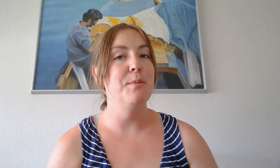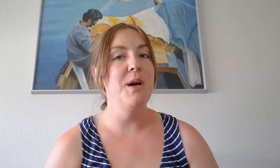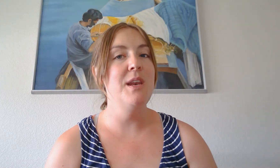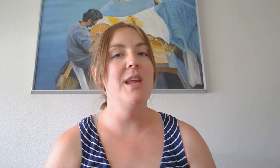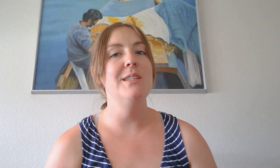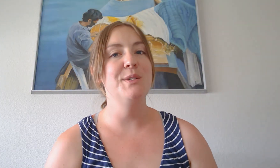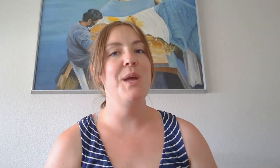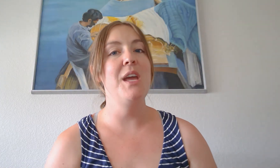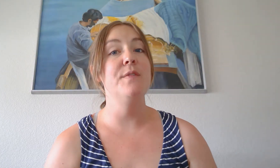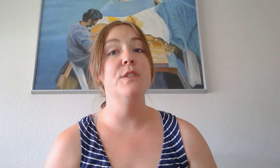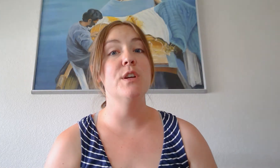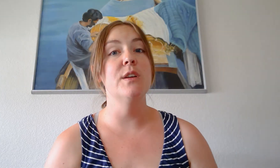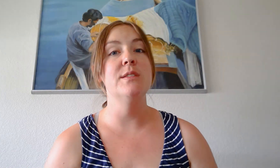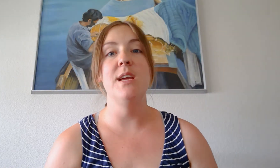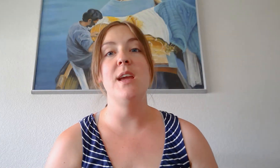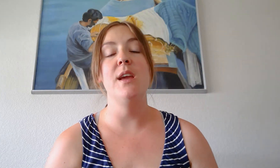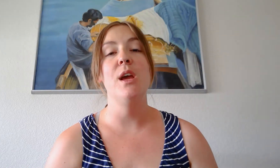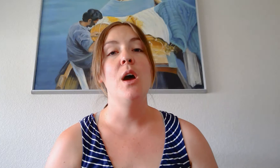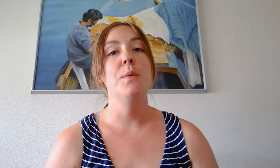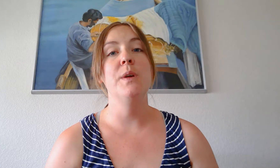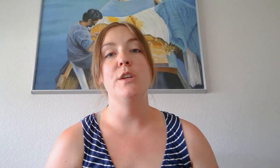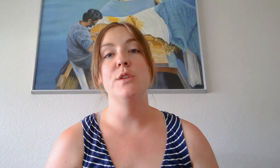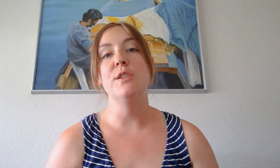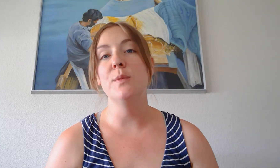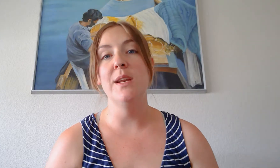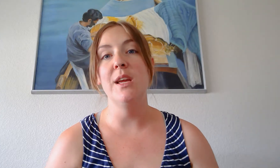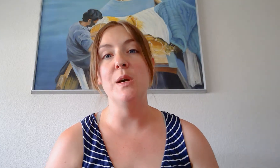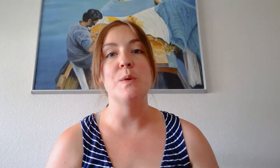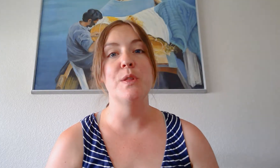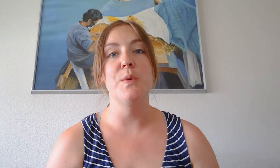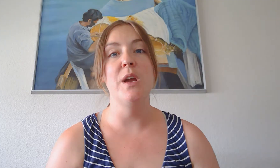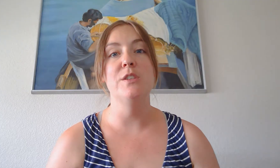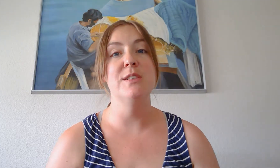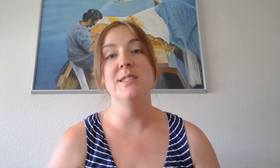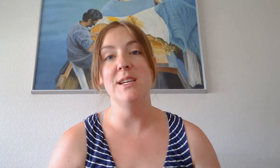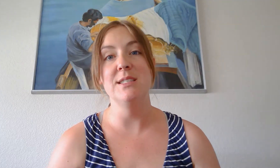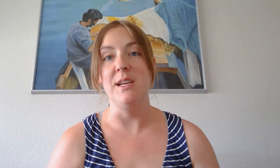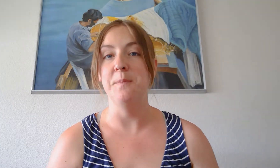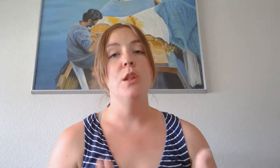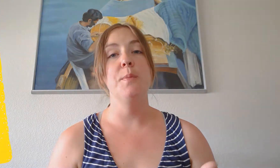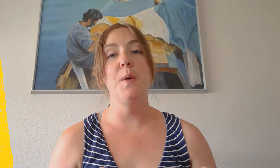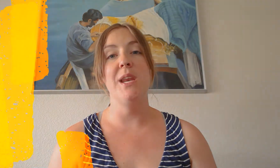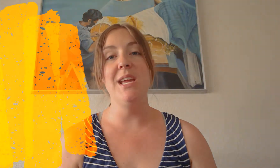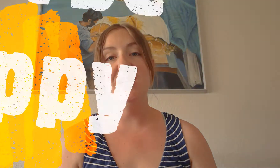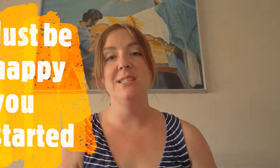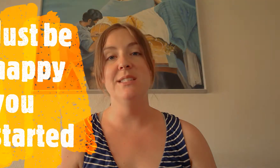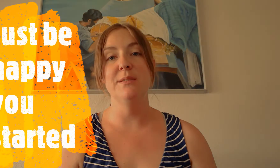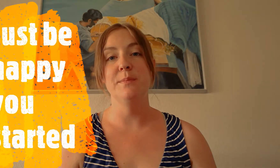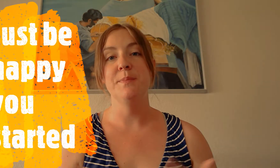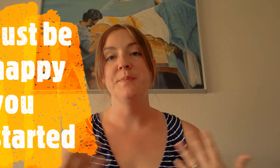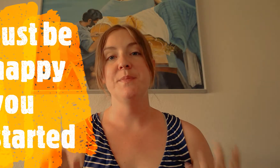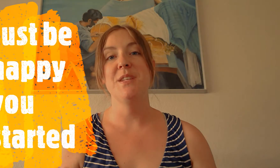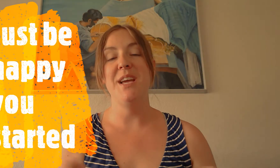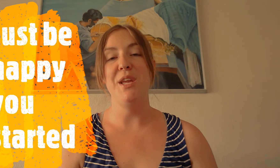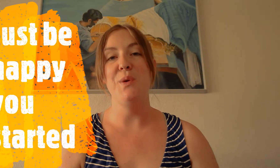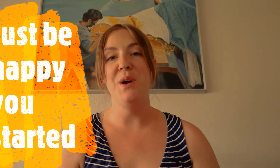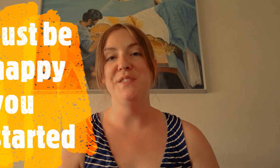1, and it's okay if you start on day 120 or 360. The point is that you have